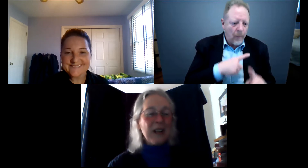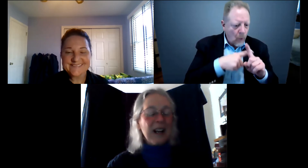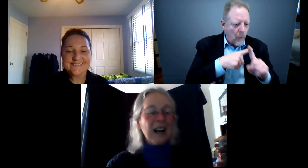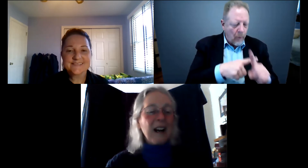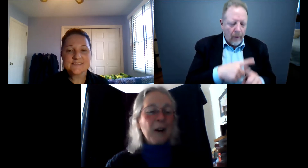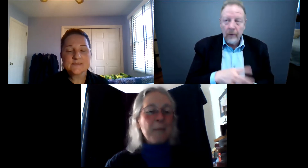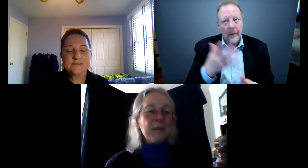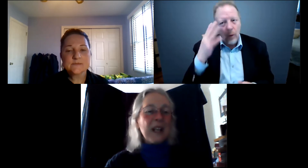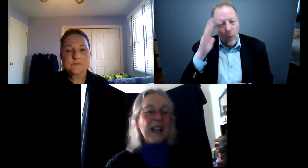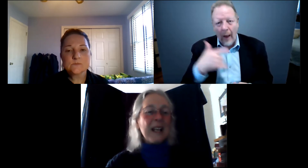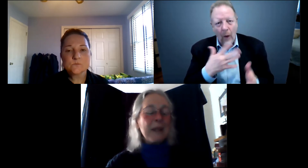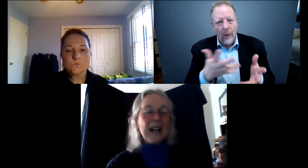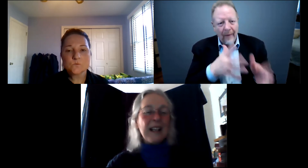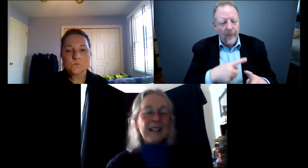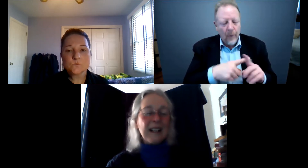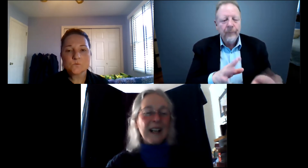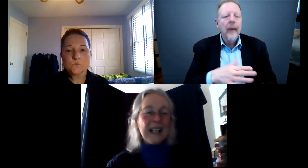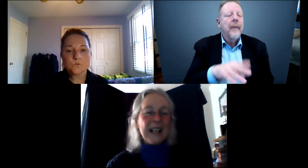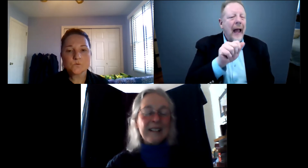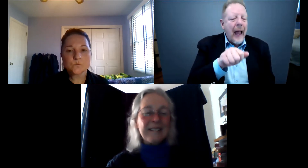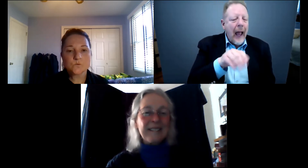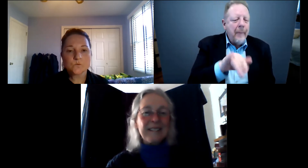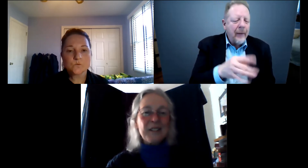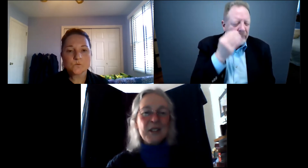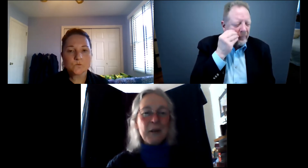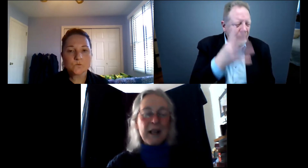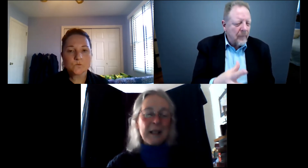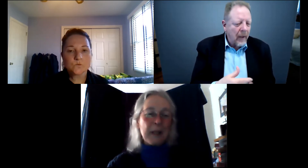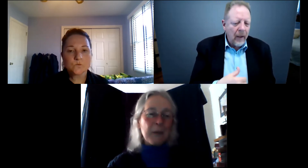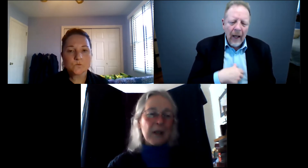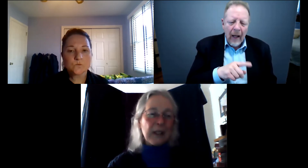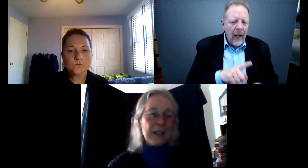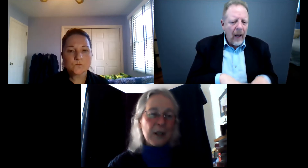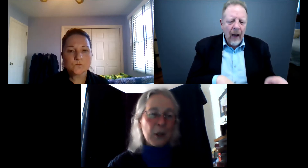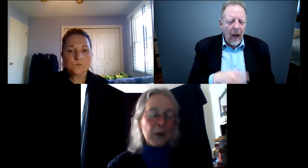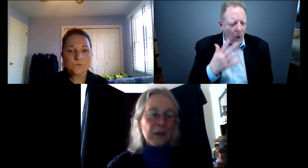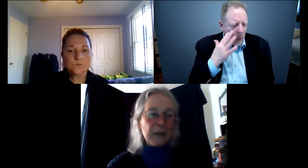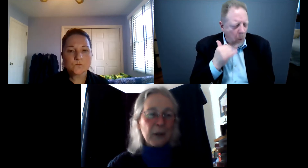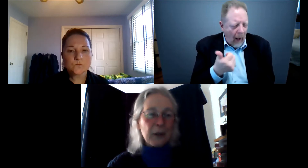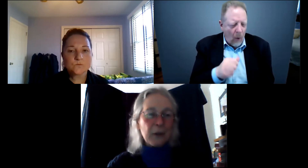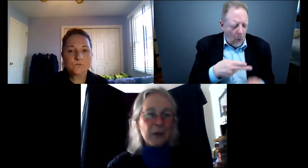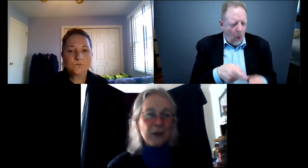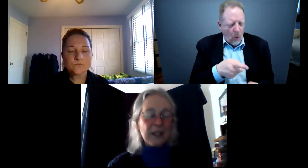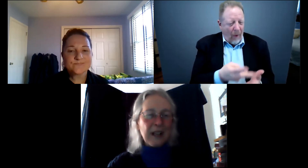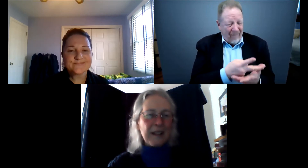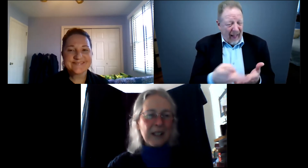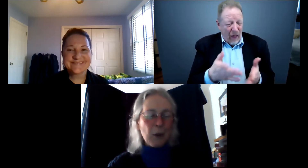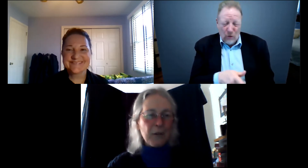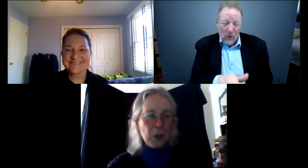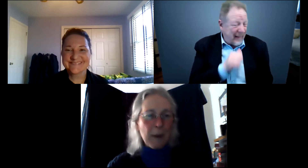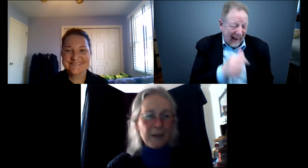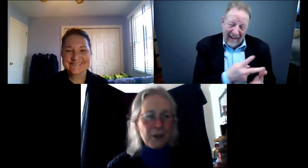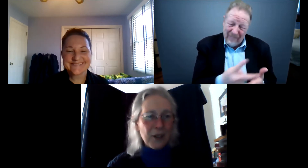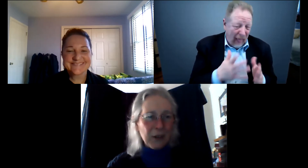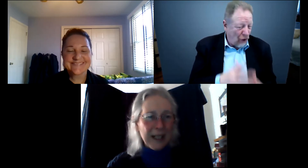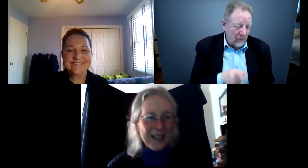I do. Amy, I can't understand why anybody would ever consider you a failure. You said, I think you have